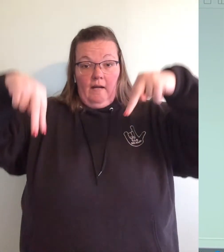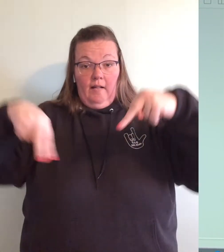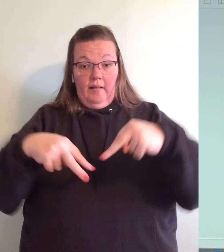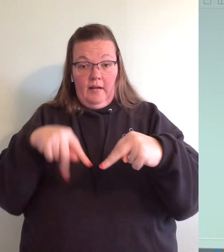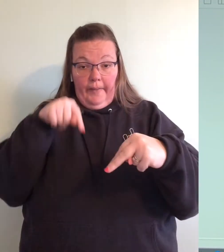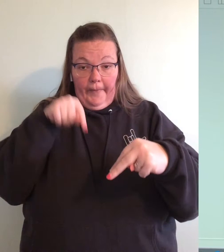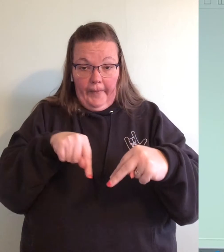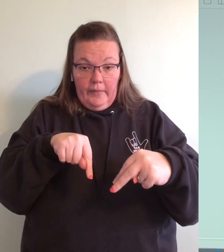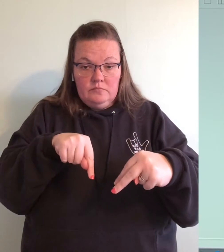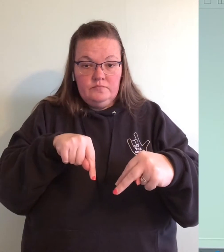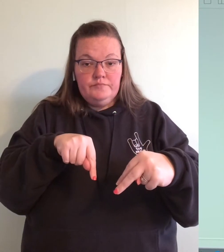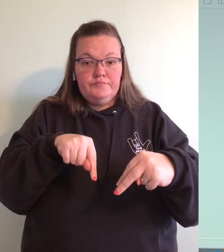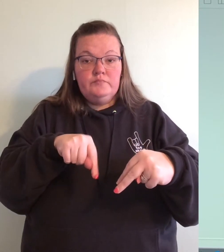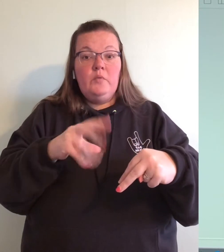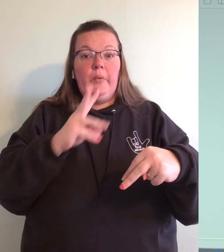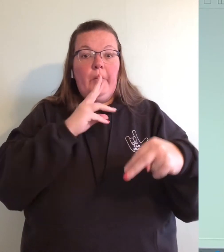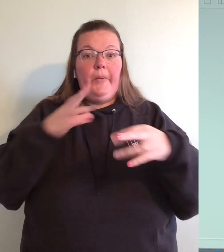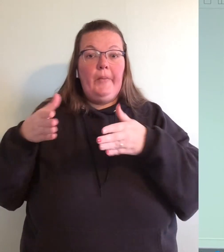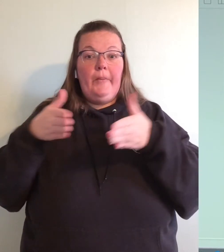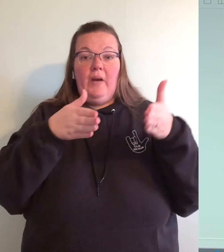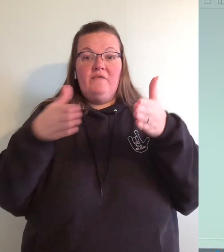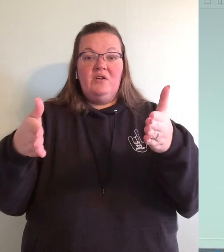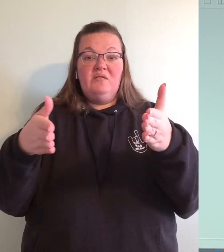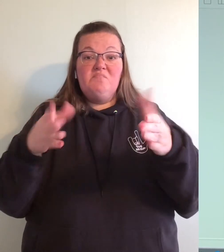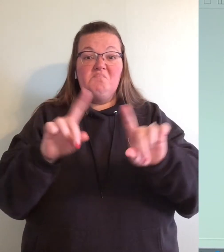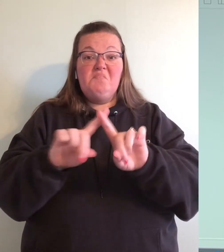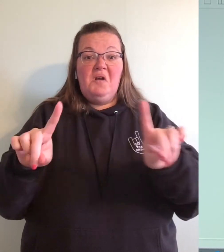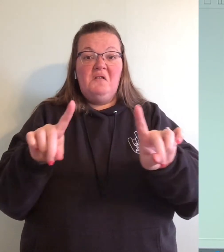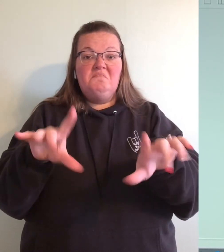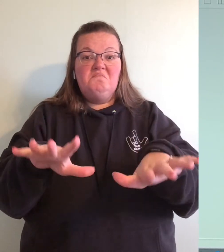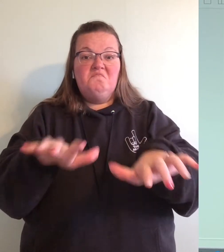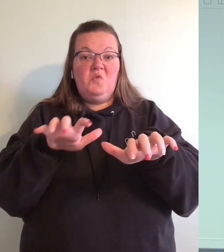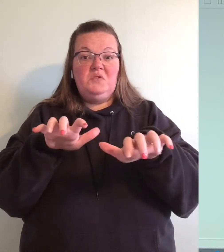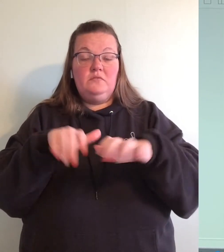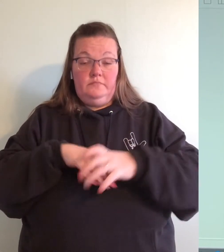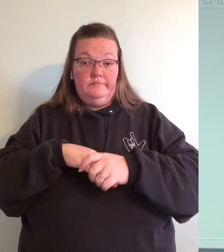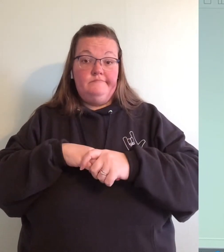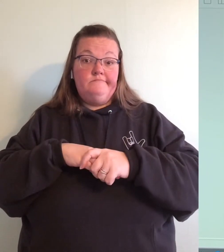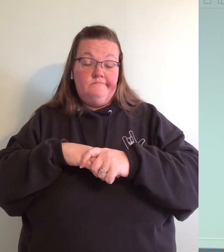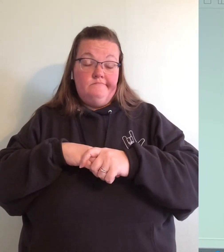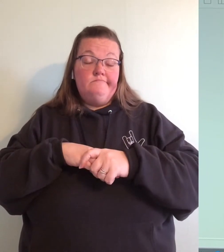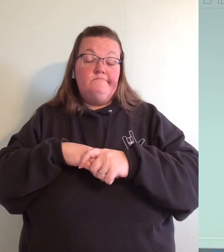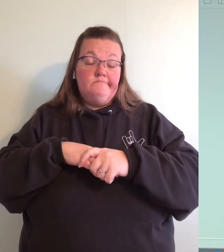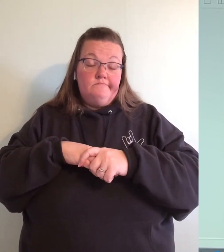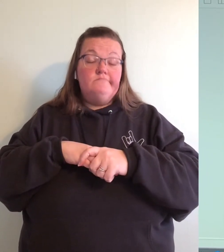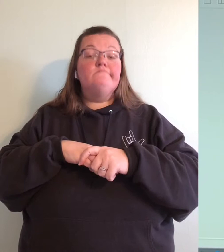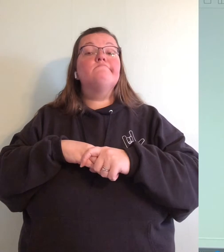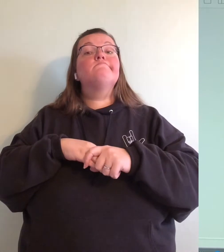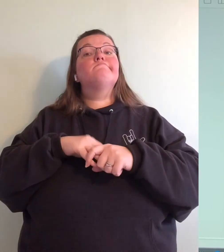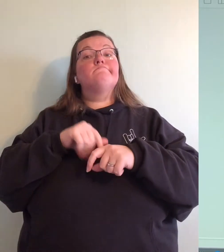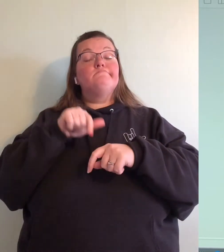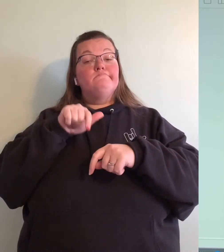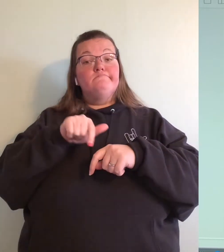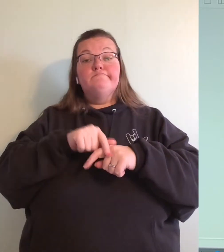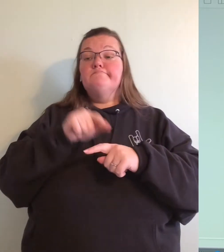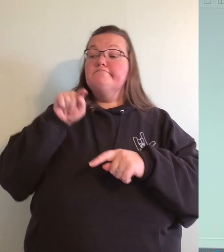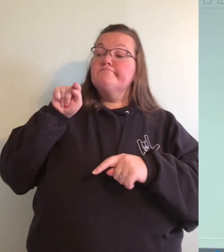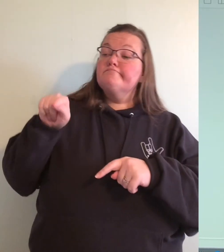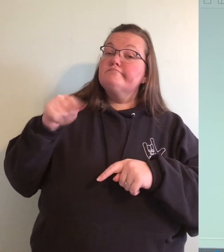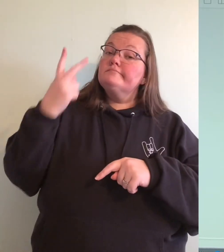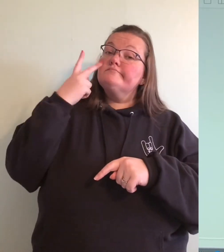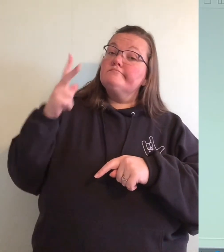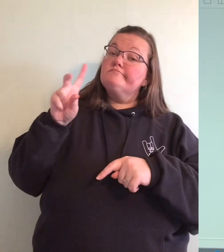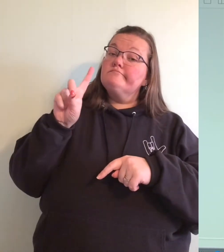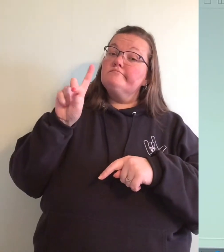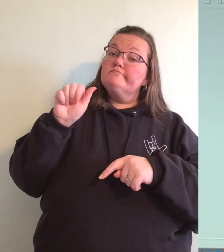which ran, at least it would have been running if it hadn't been frozen, a fairly large river. Just below them a dam had